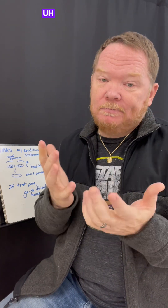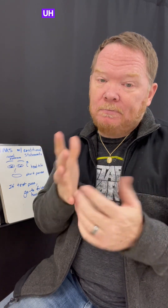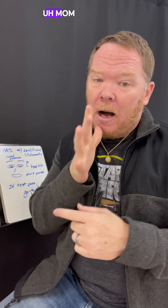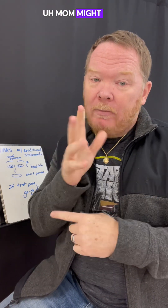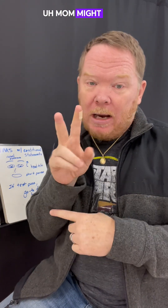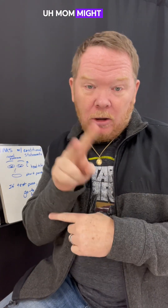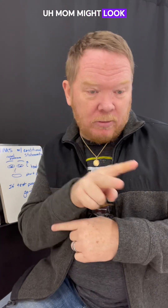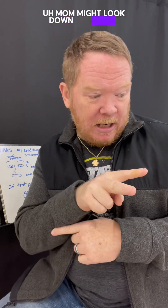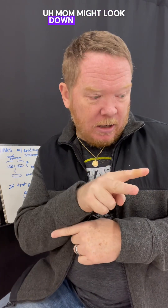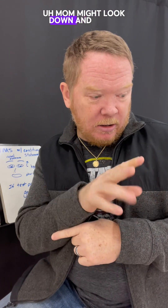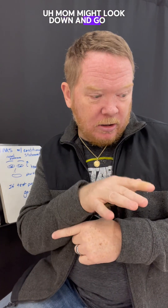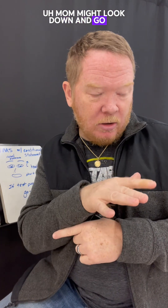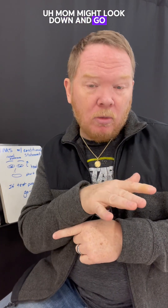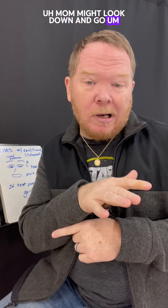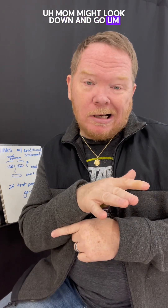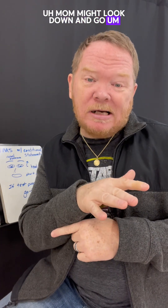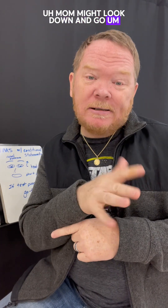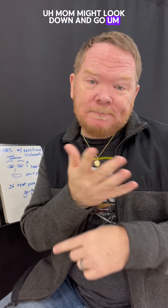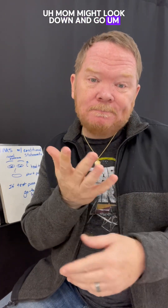Mom might look down and go,